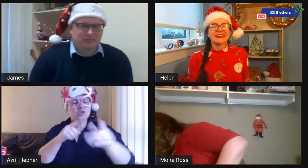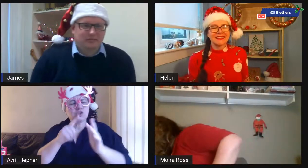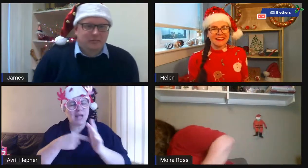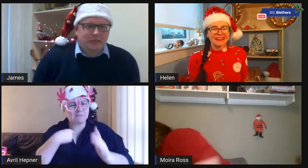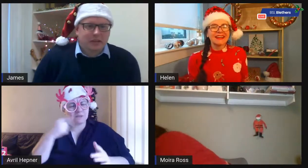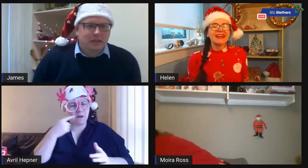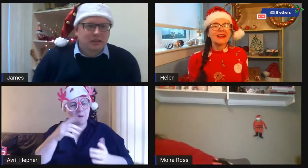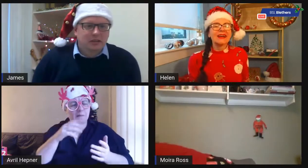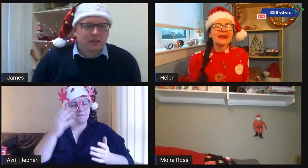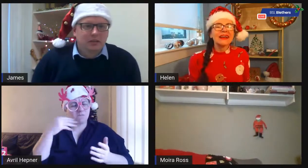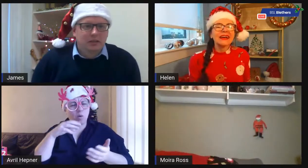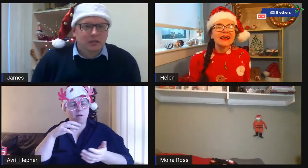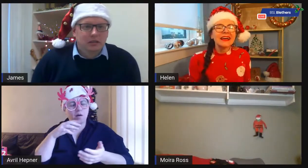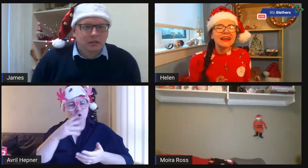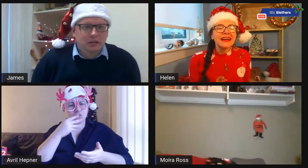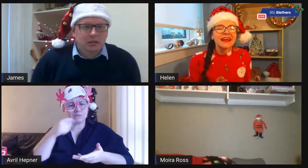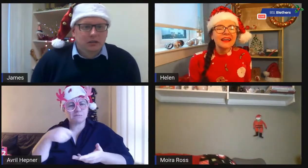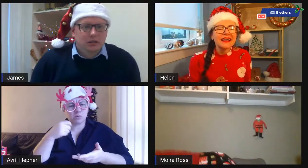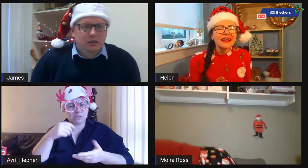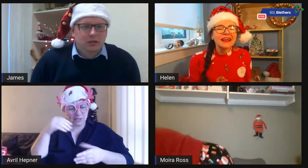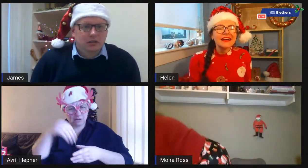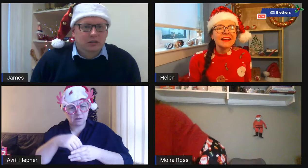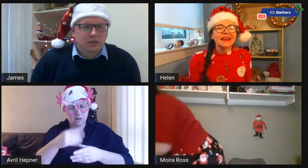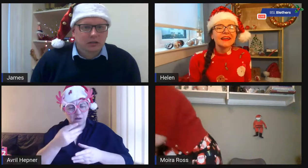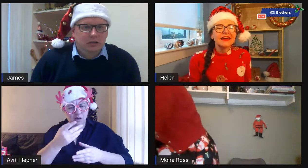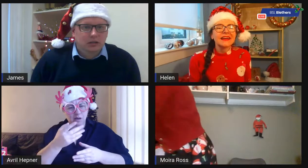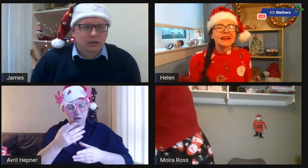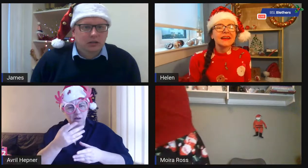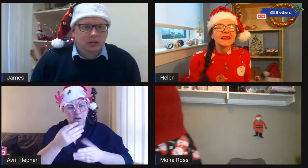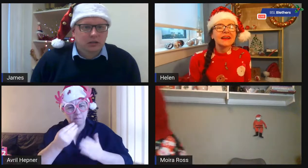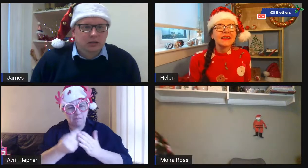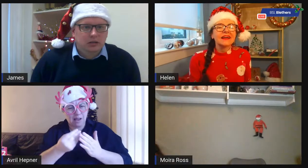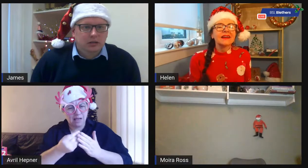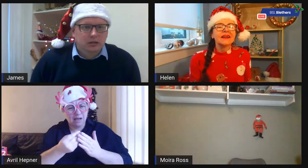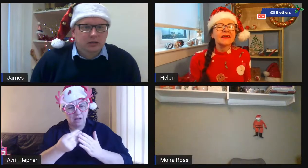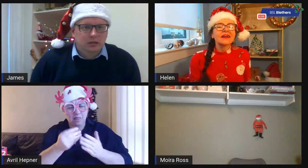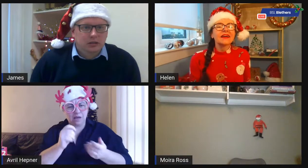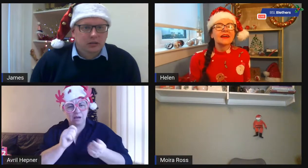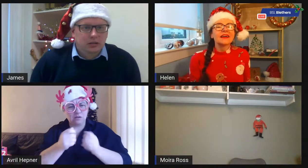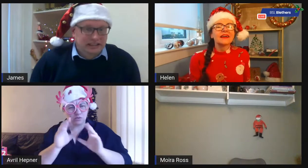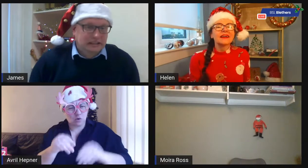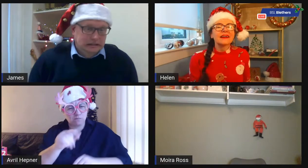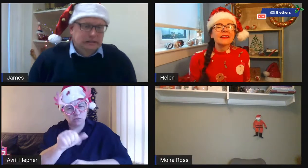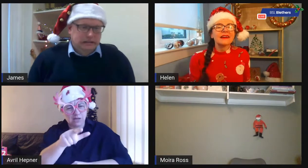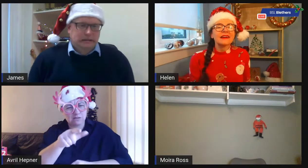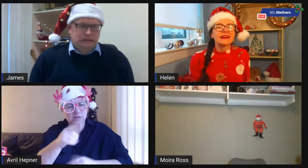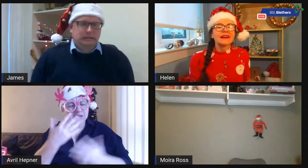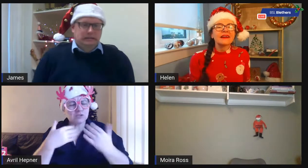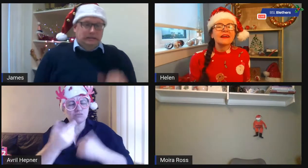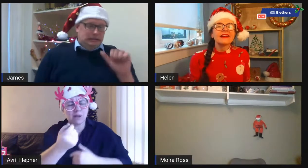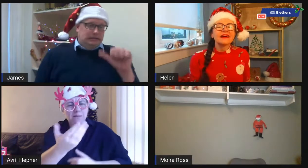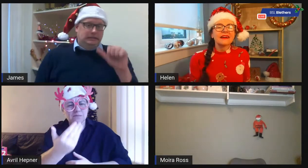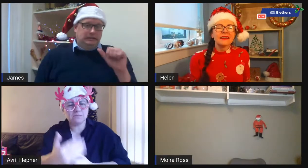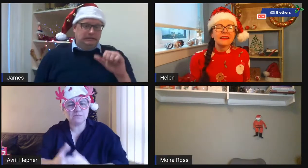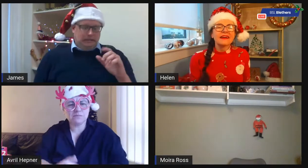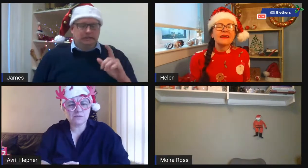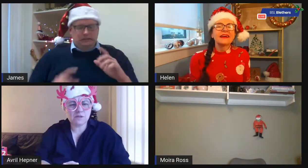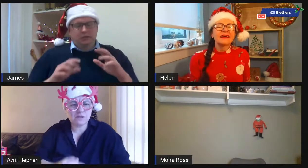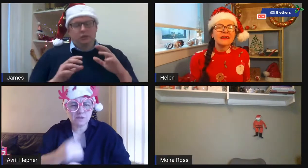I've just got a distraction. I need to just leave the screen. I'll be back in a moment. James, what do you have for pudding? Do you put a shilling